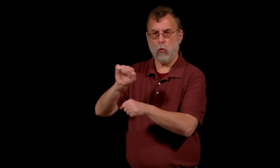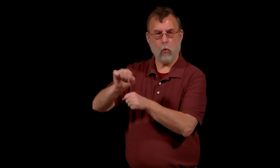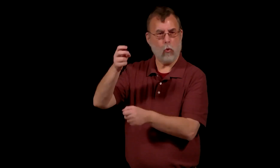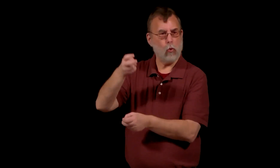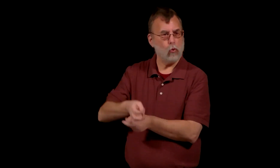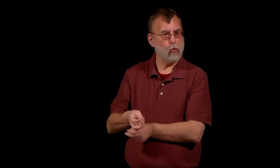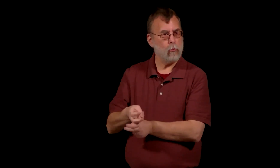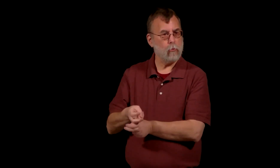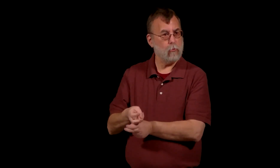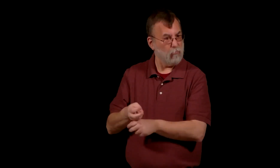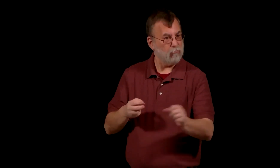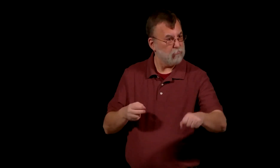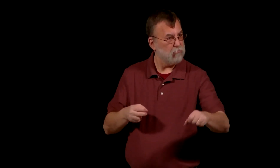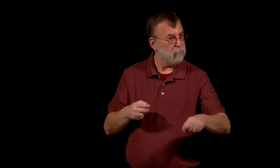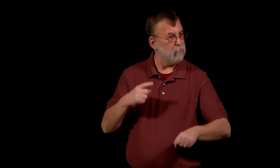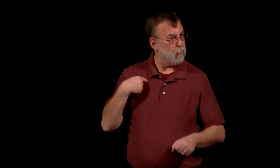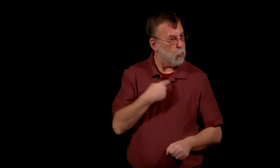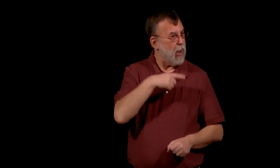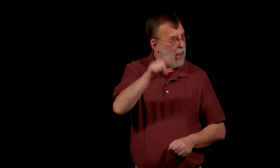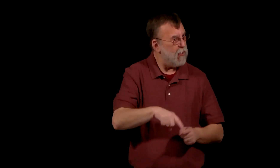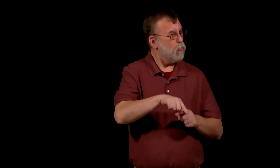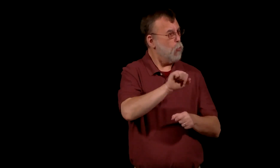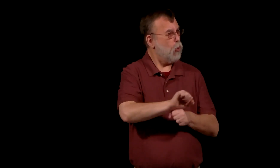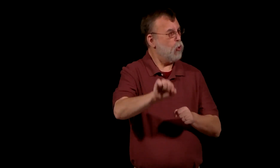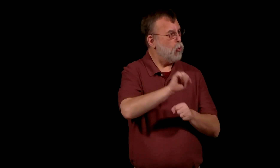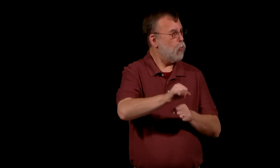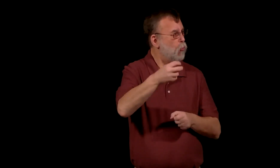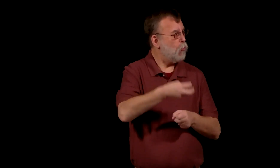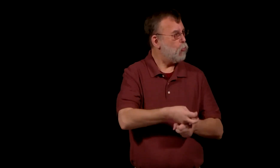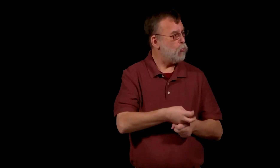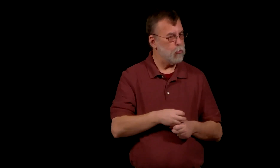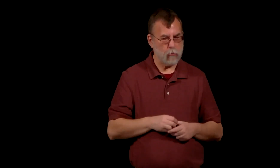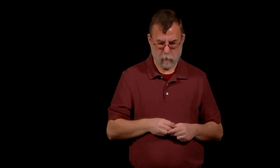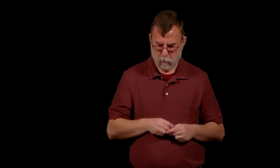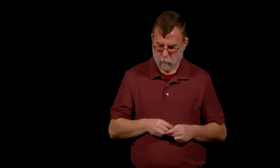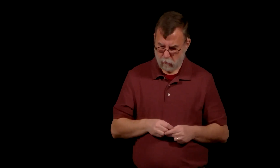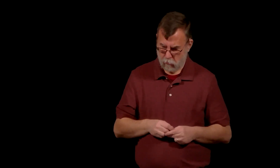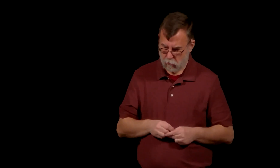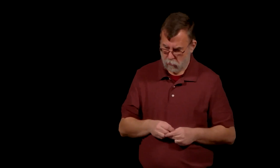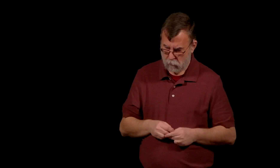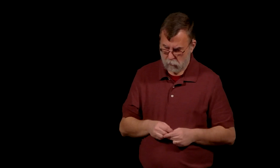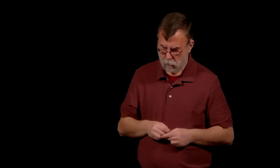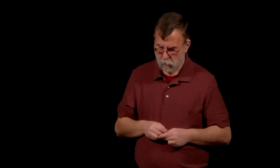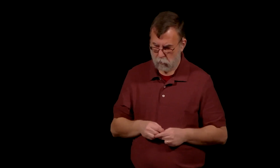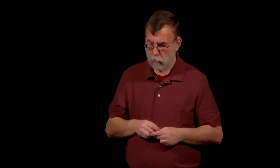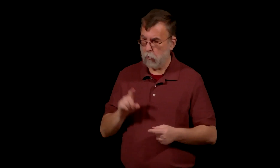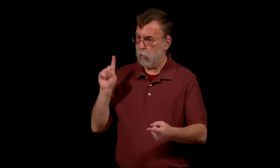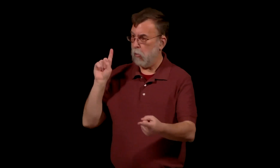we have to work hard. Yeah, we do. We have to work hard at this.